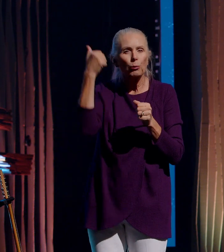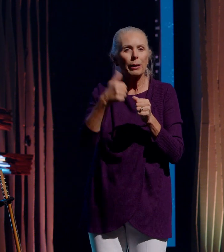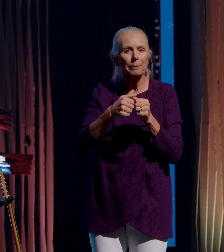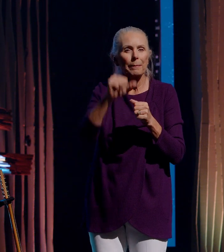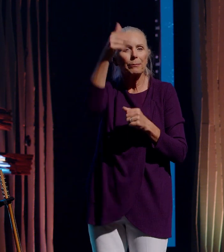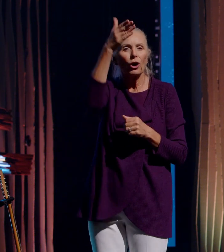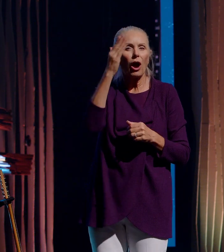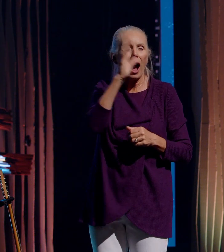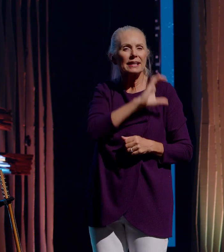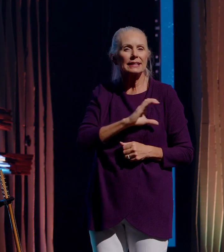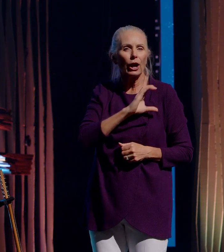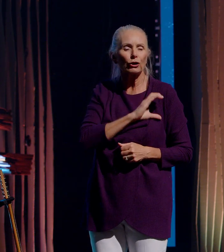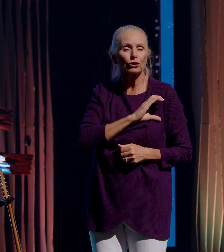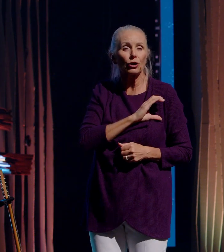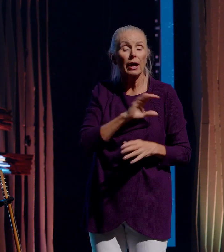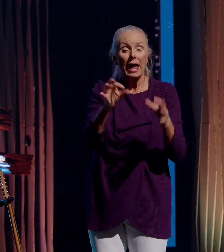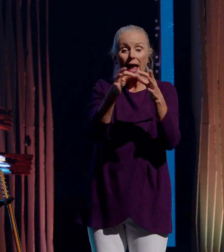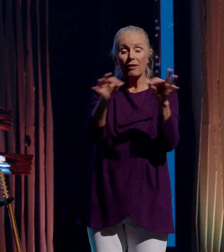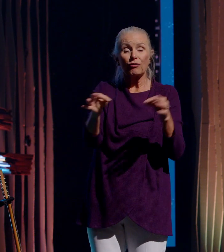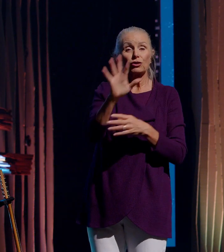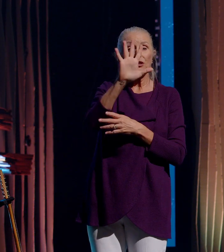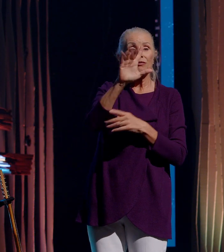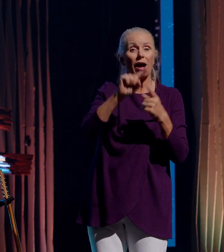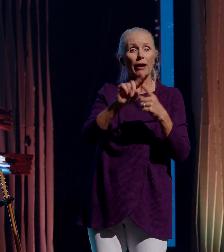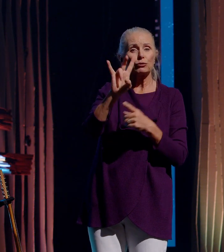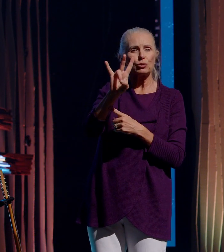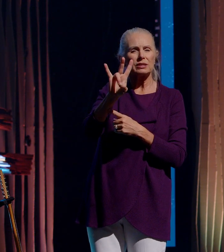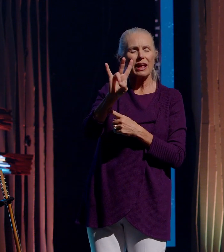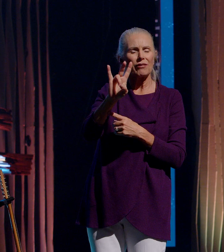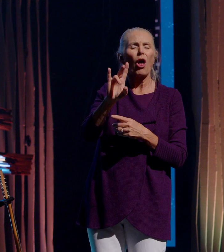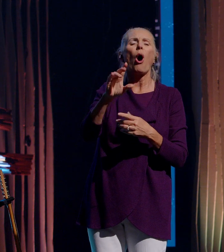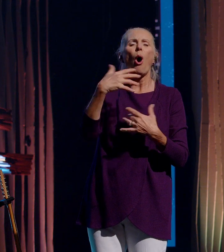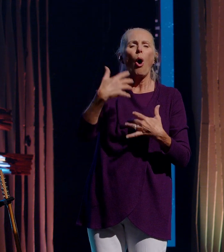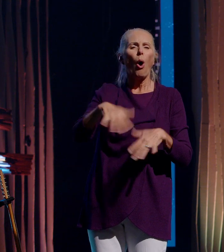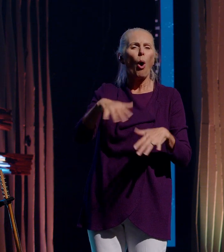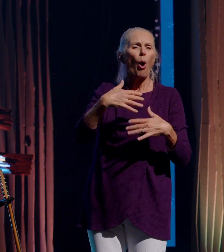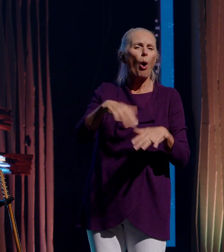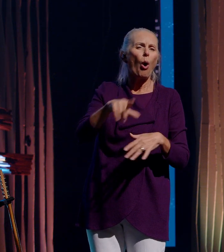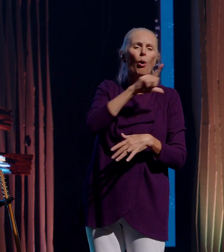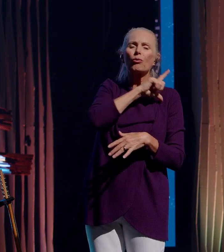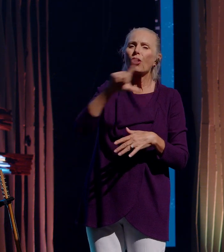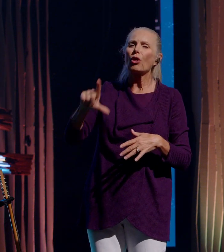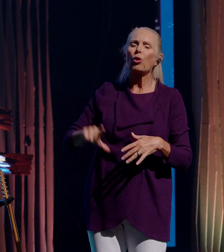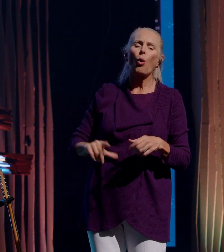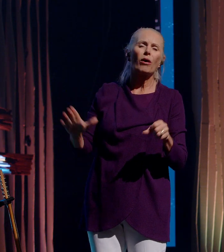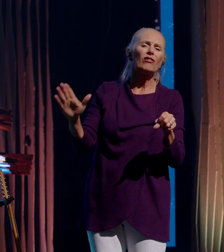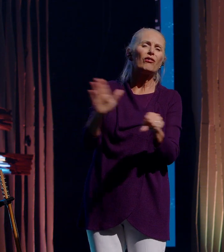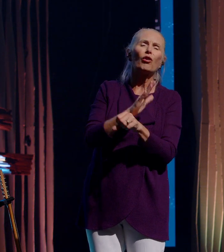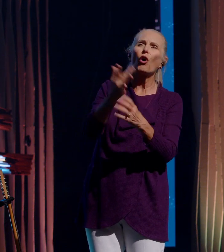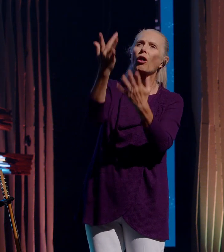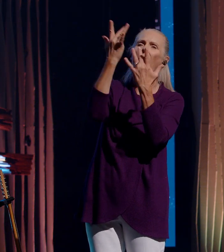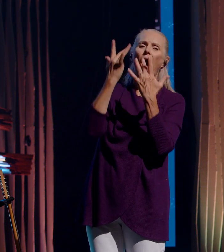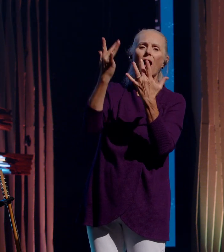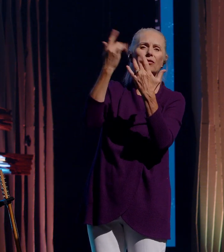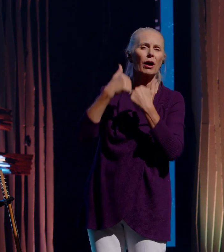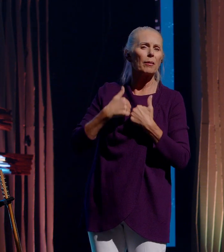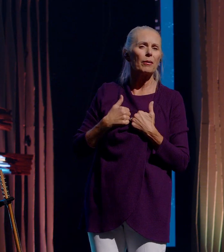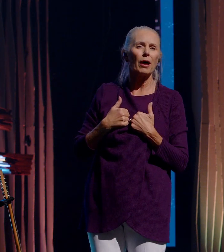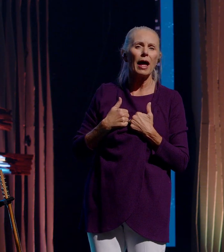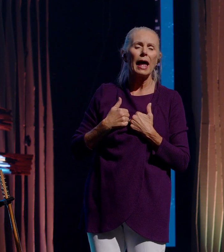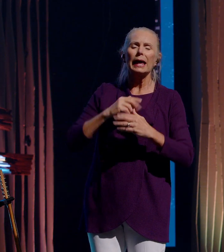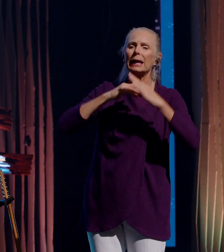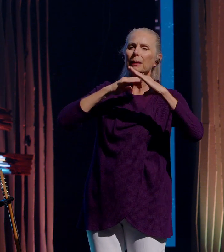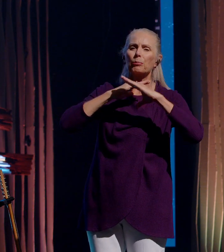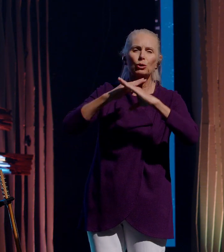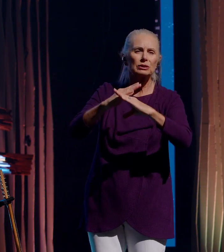character. In verses 5 through 7, he says, the Lord is gracious and righteous. Our God is full of compassion. The Lord protects